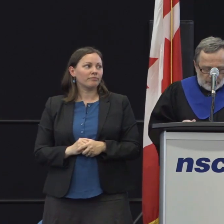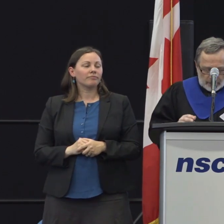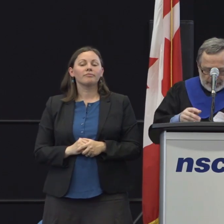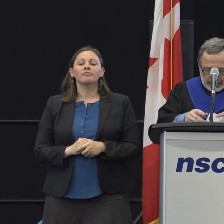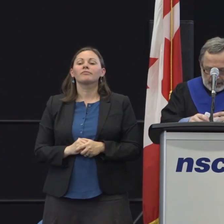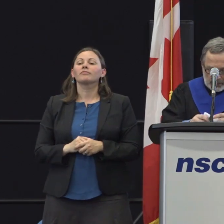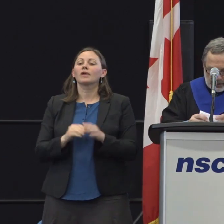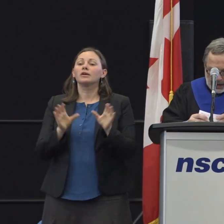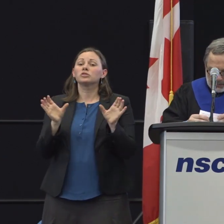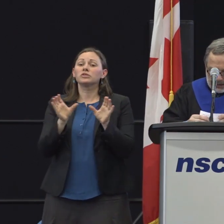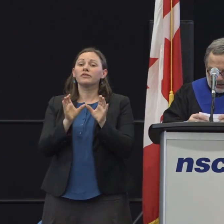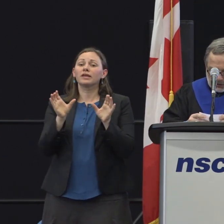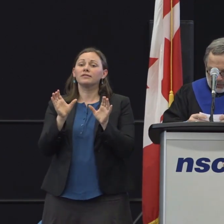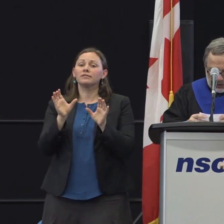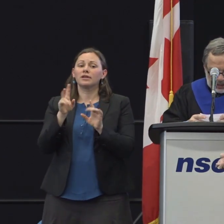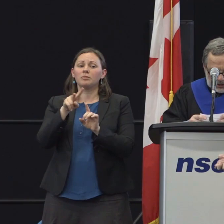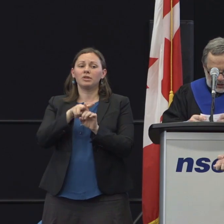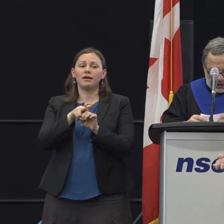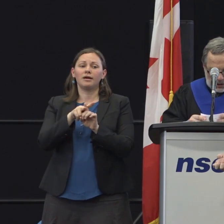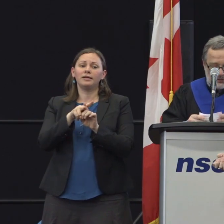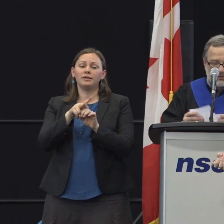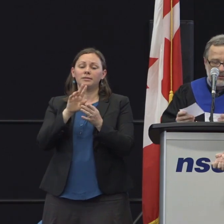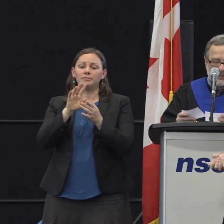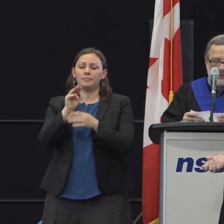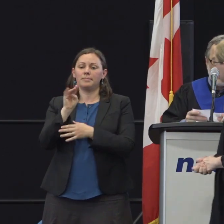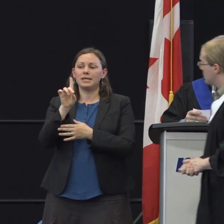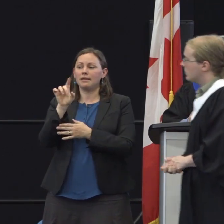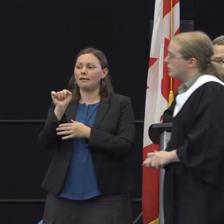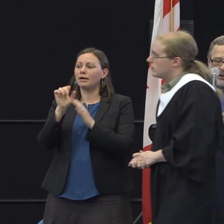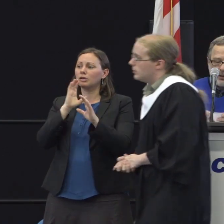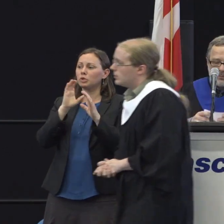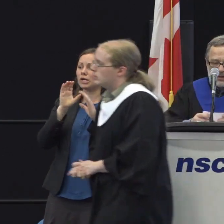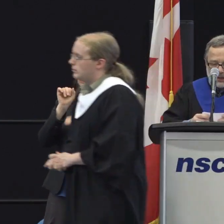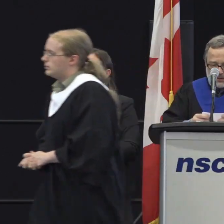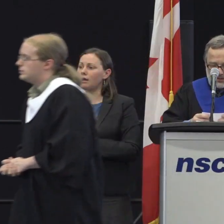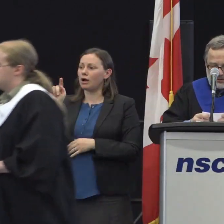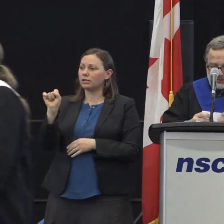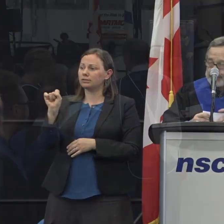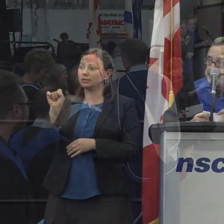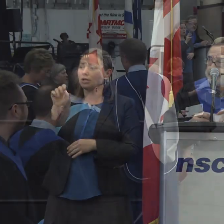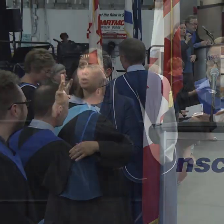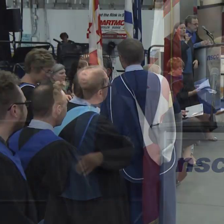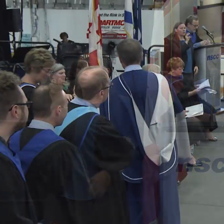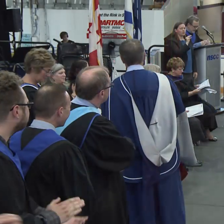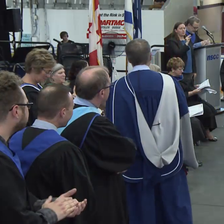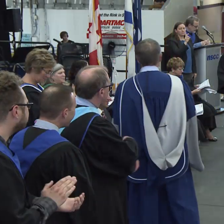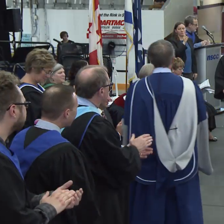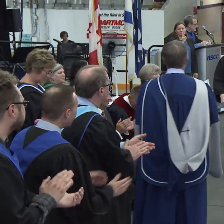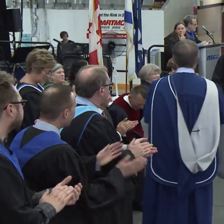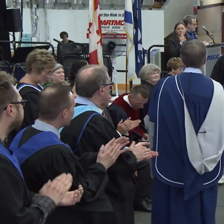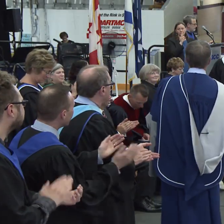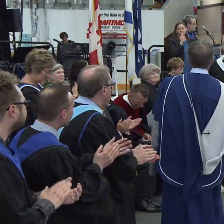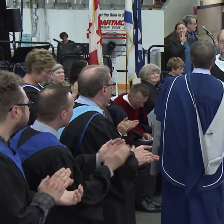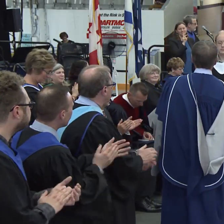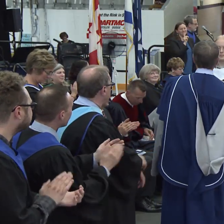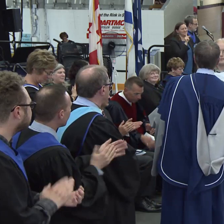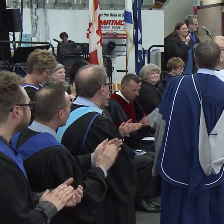For the Certificate in Applied Media Communication Arts, William Dix.